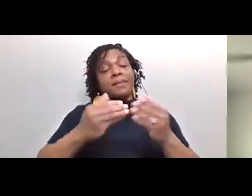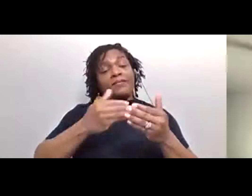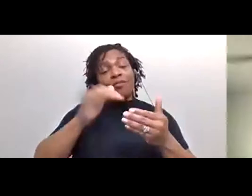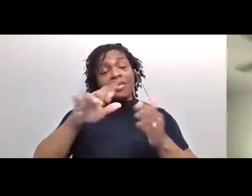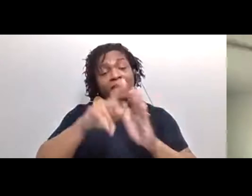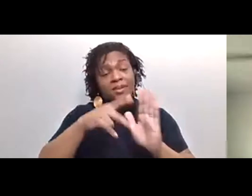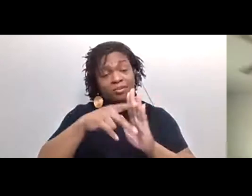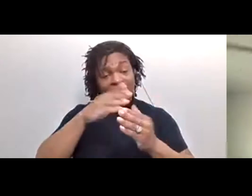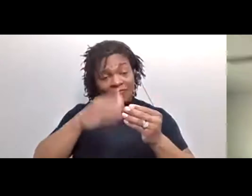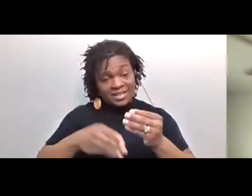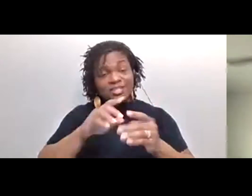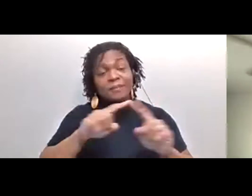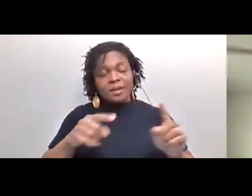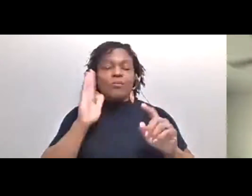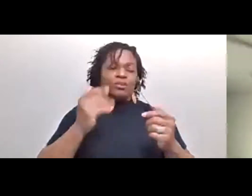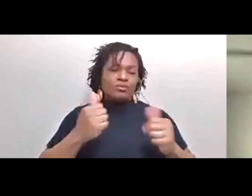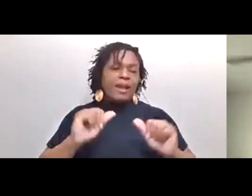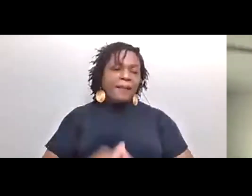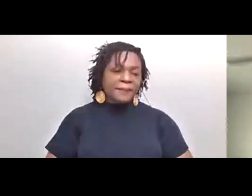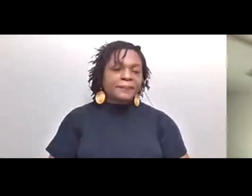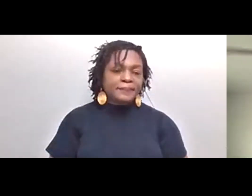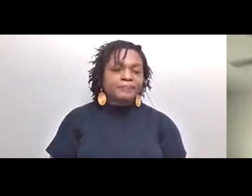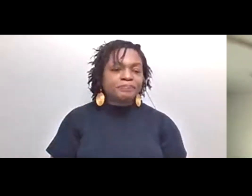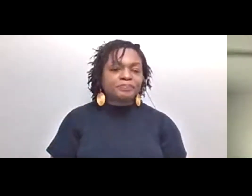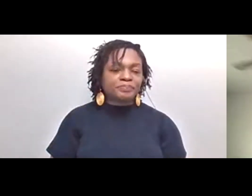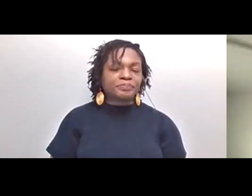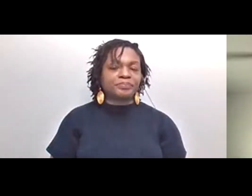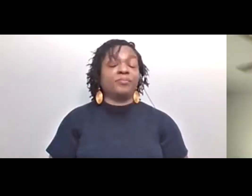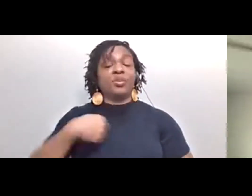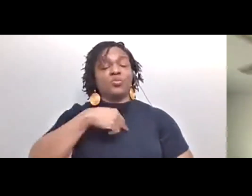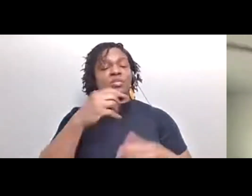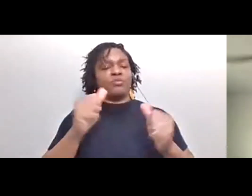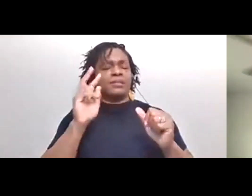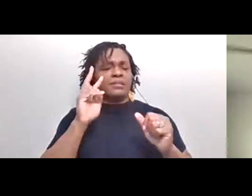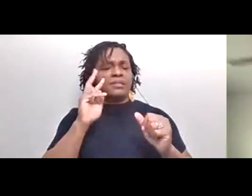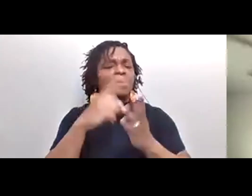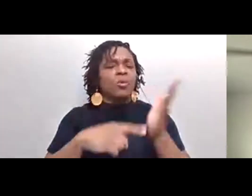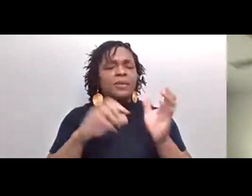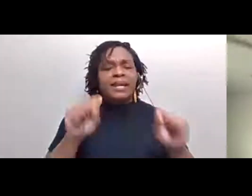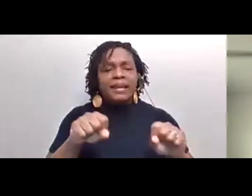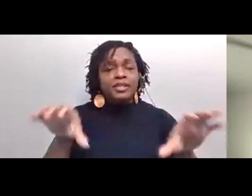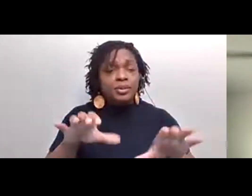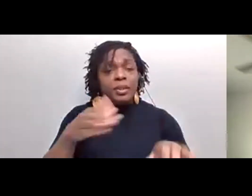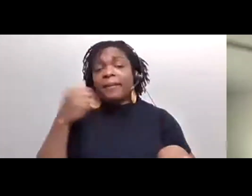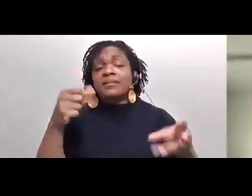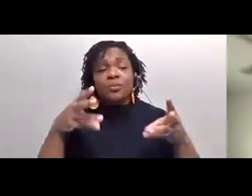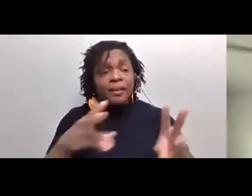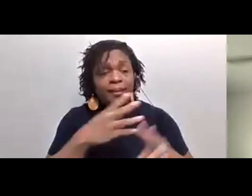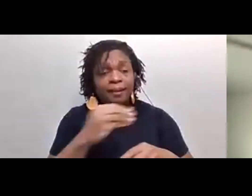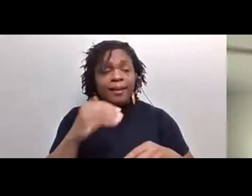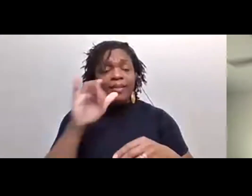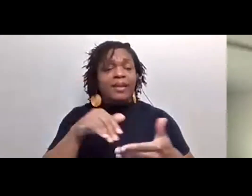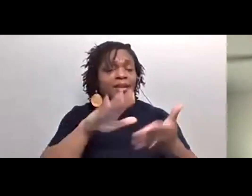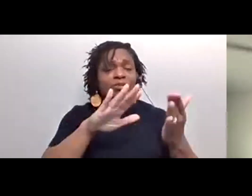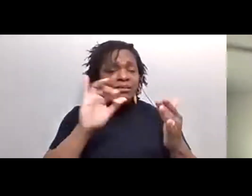And anyway, we're going to see what can be done most effectively and address the issue one way or